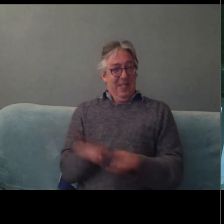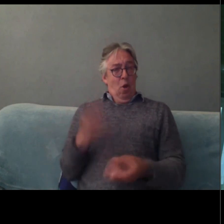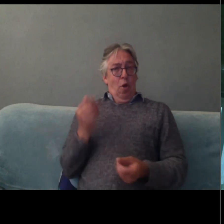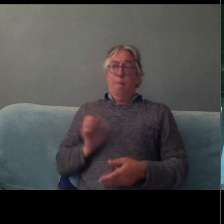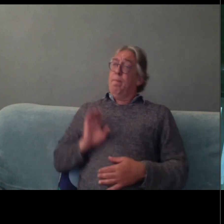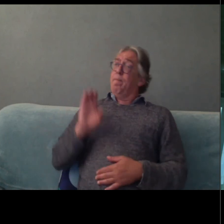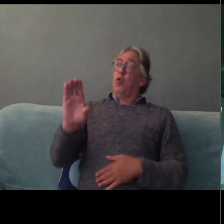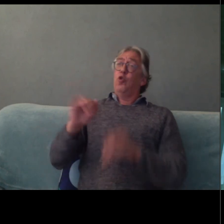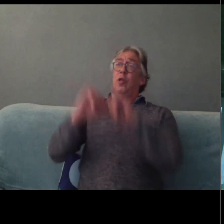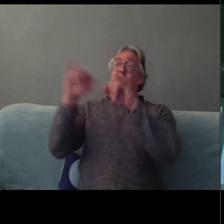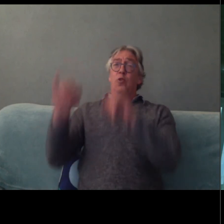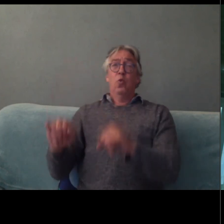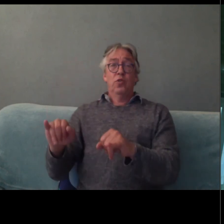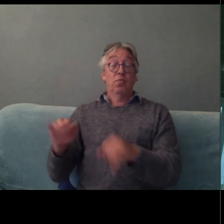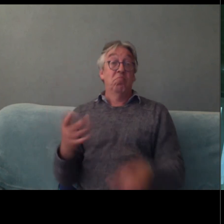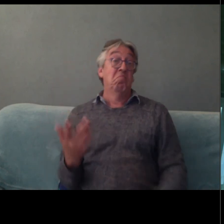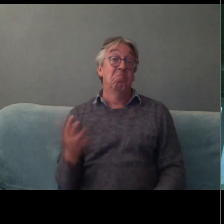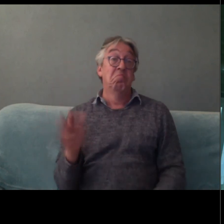is from